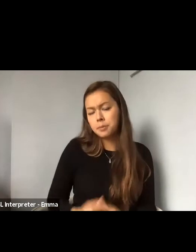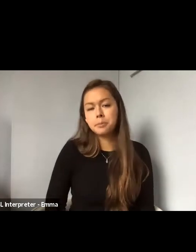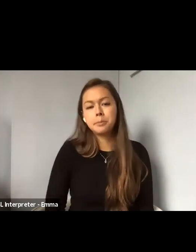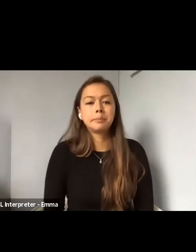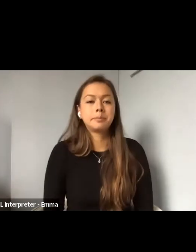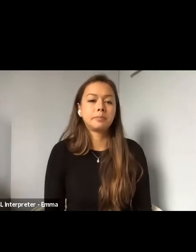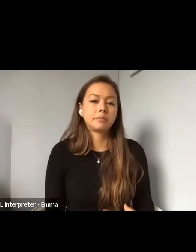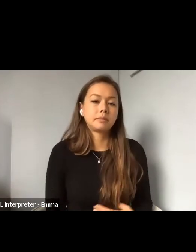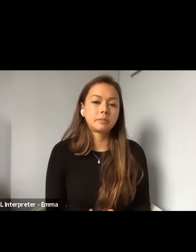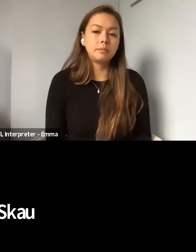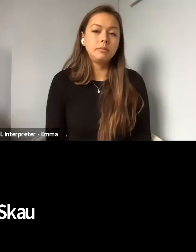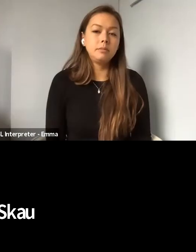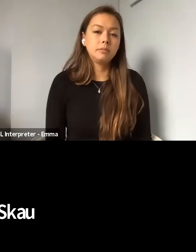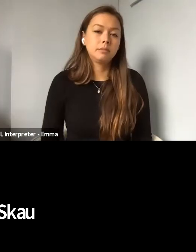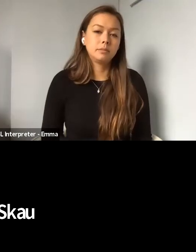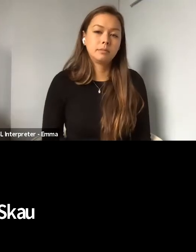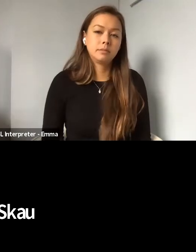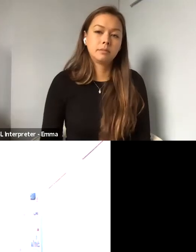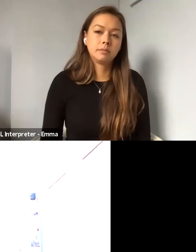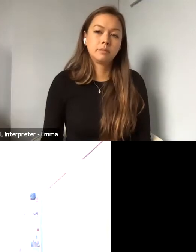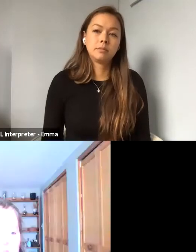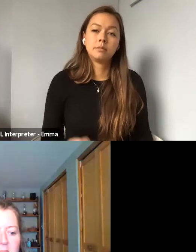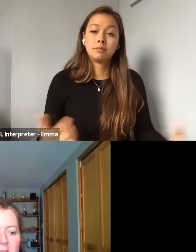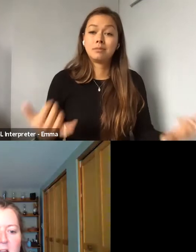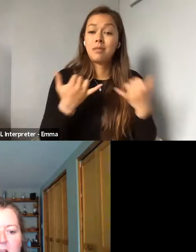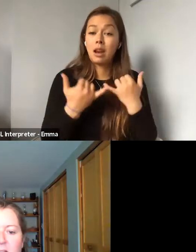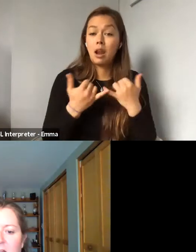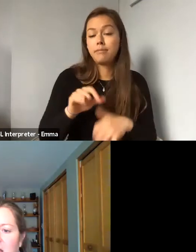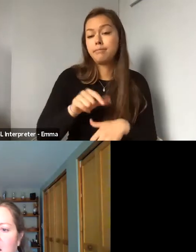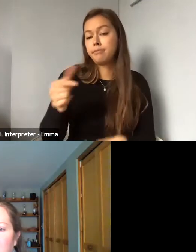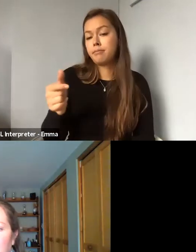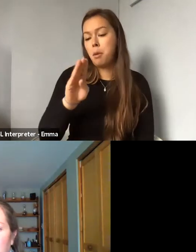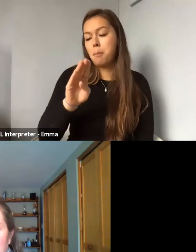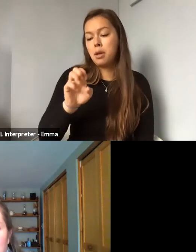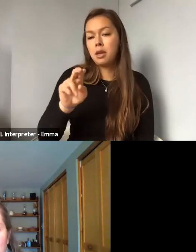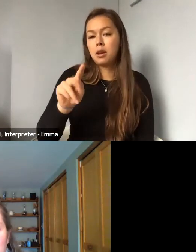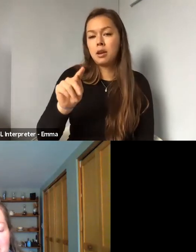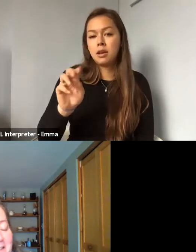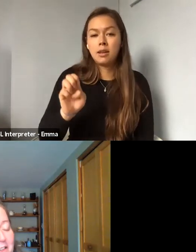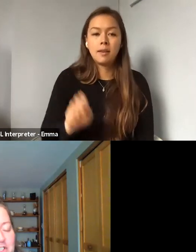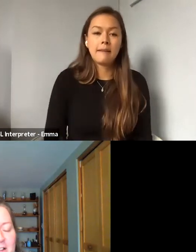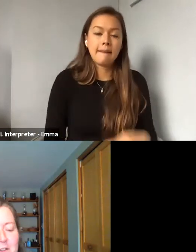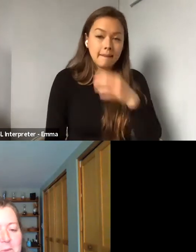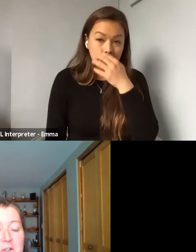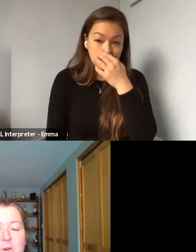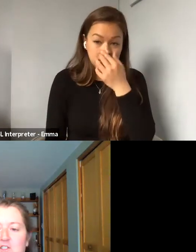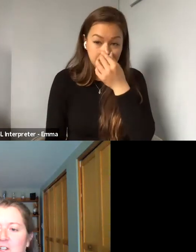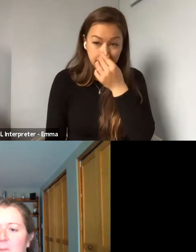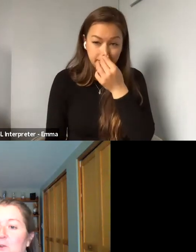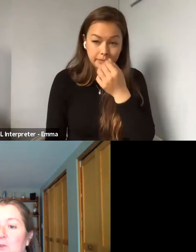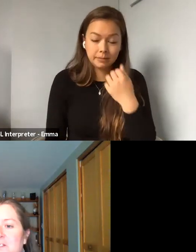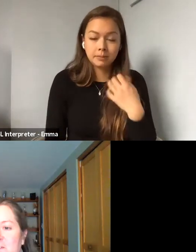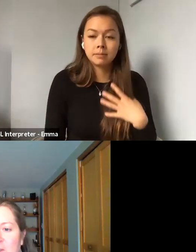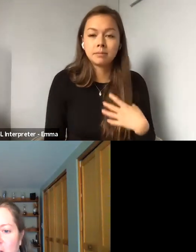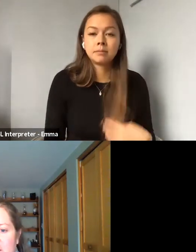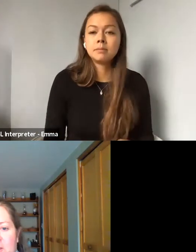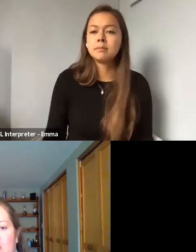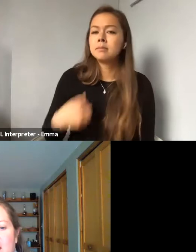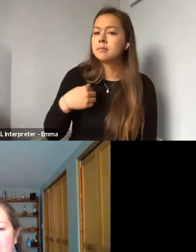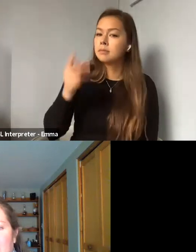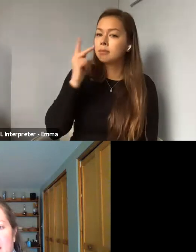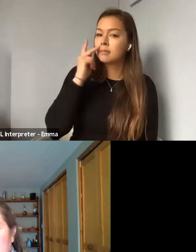I'm going to pass it over to Benta again for a moment. I saw briefly in the chat that there was a question about who this is